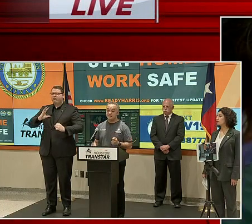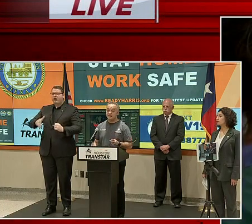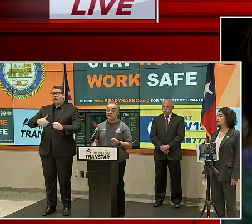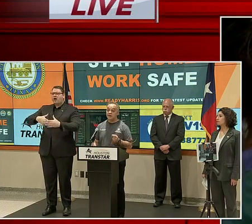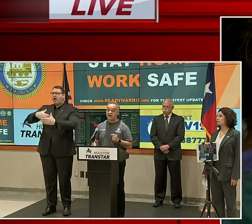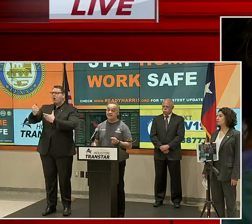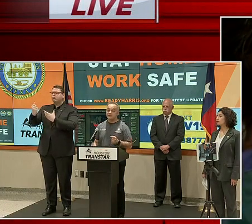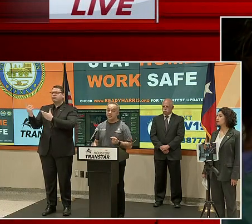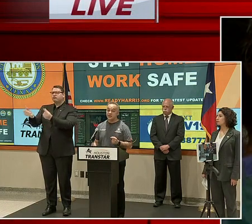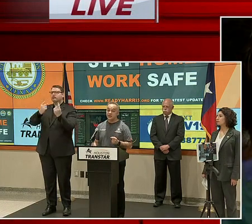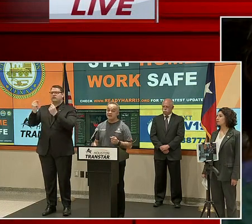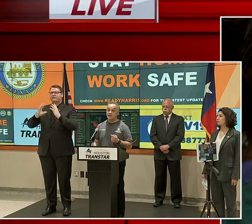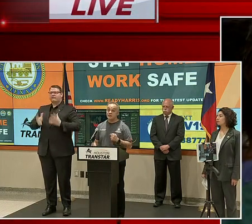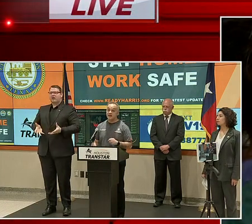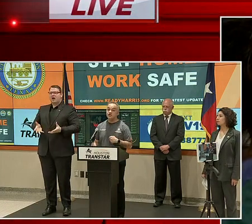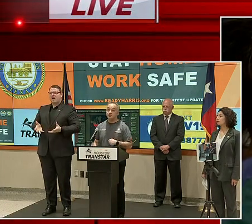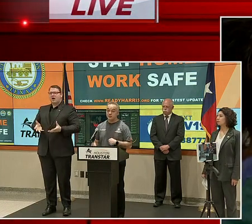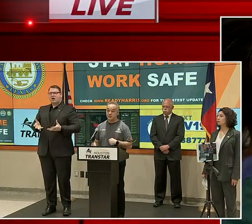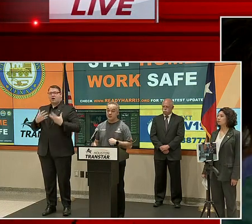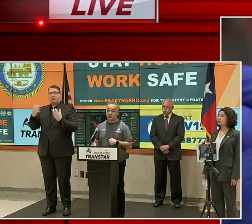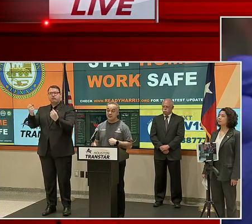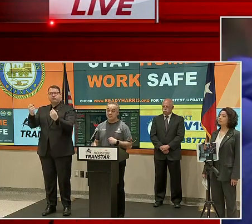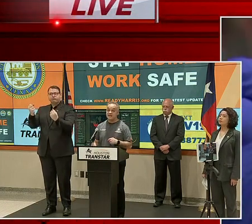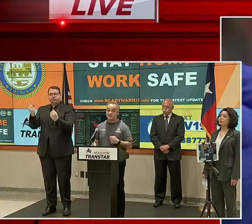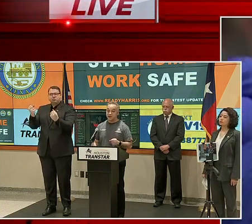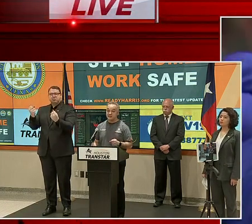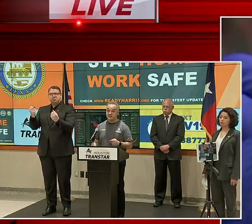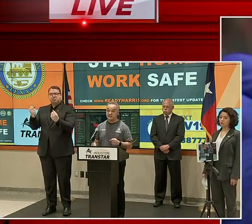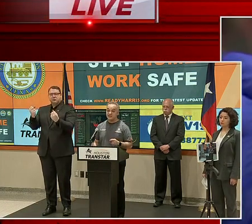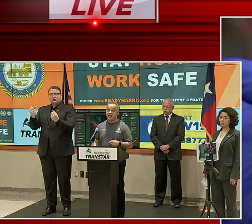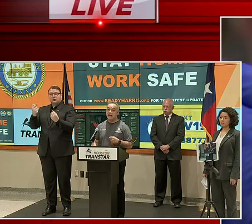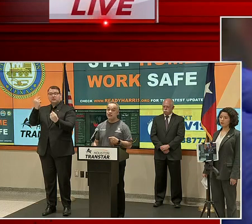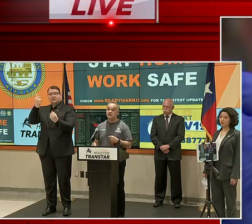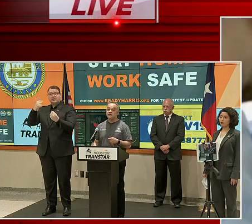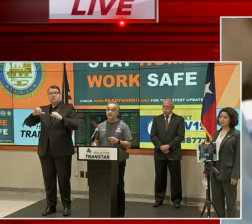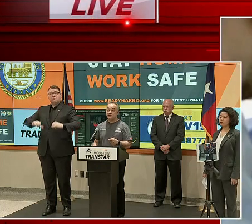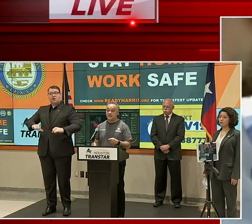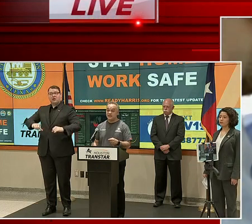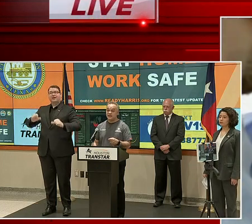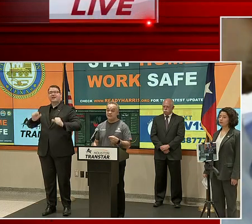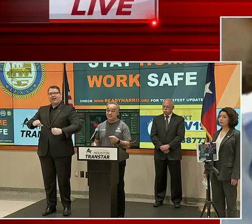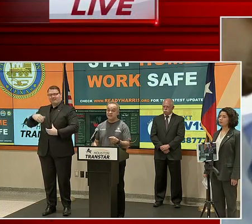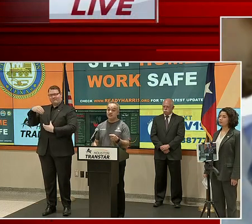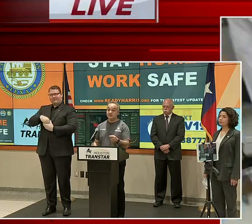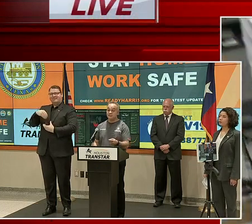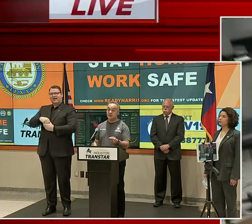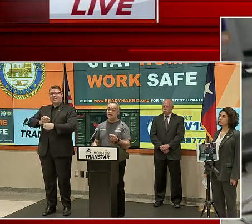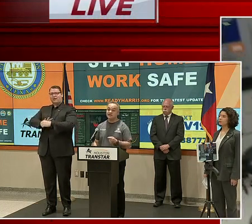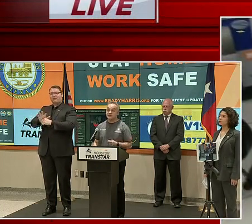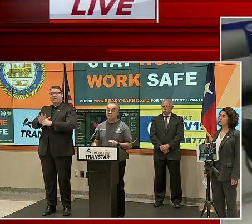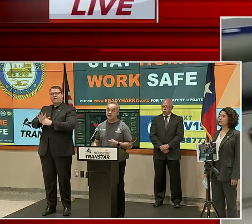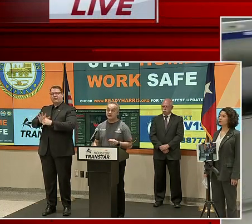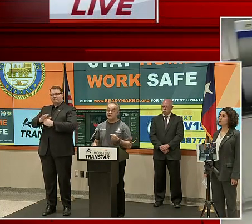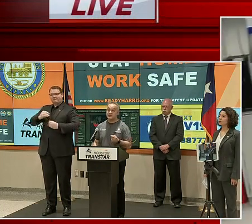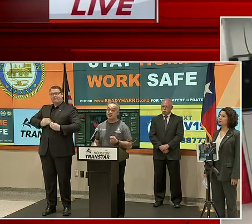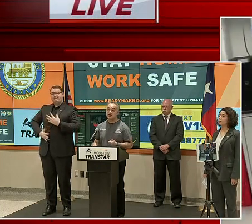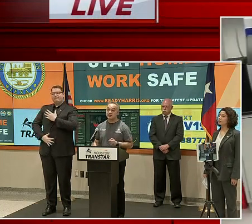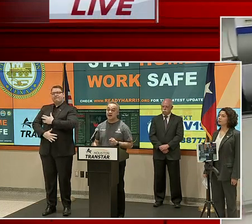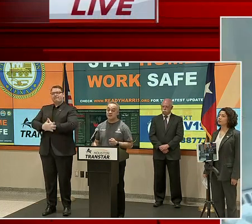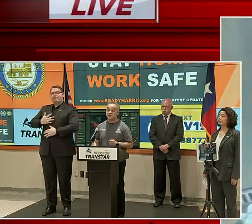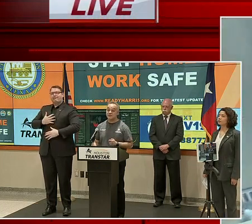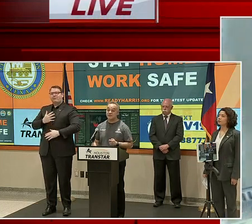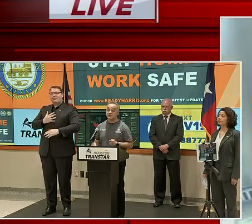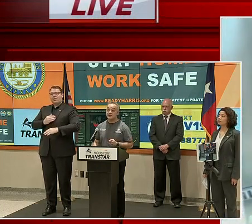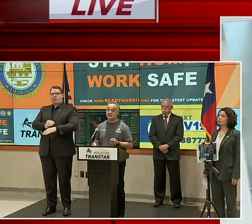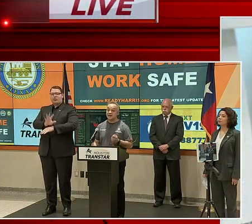everything. We have to recognize that we too can test positive, and we too can then potentially spread this to others, especially at